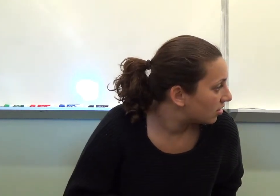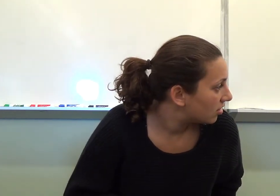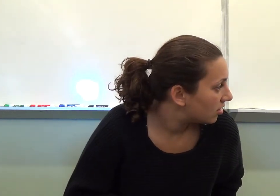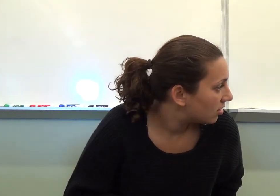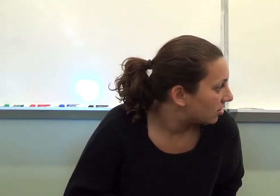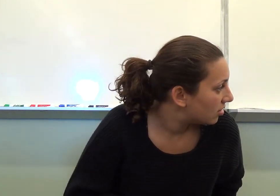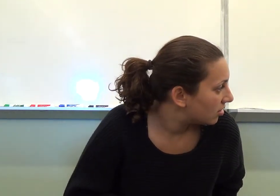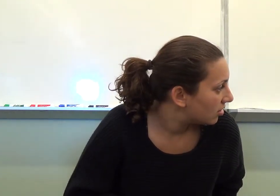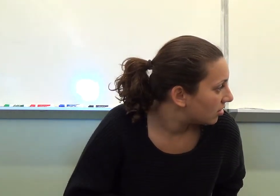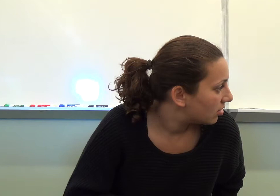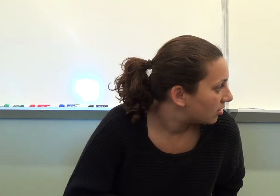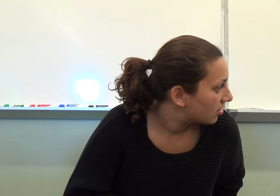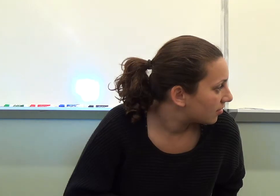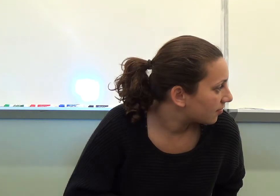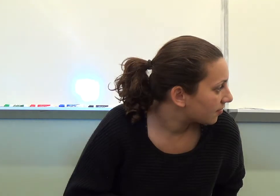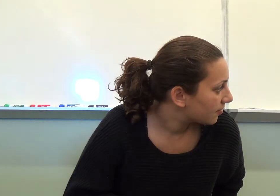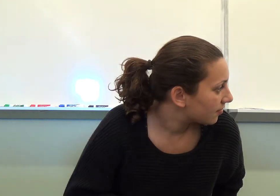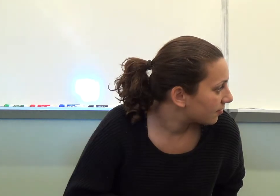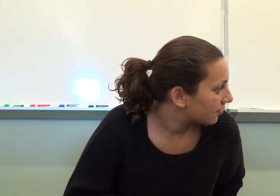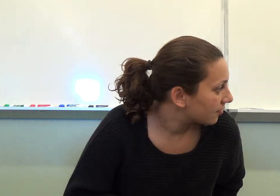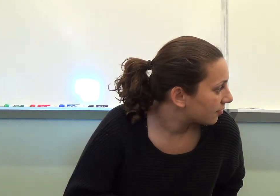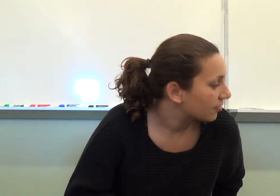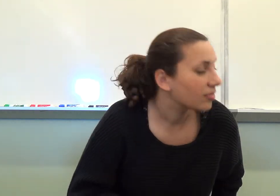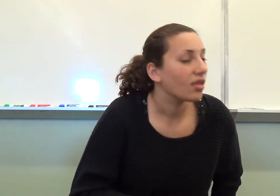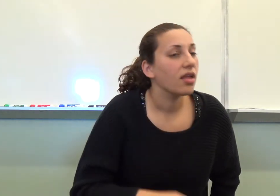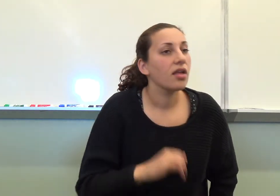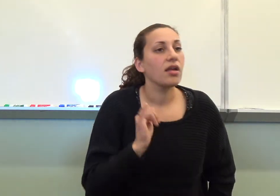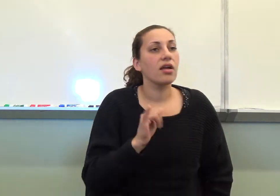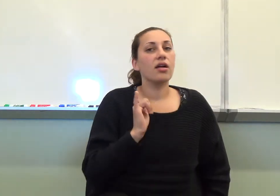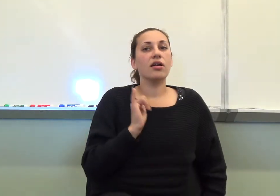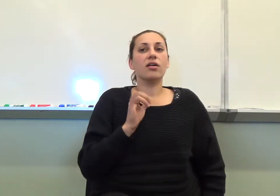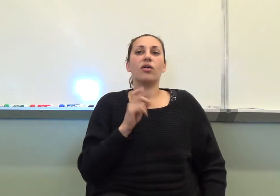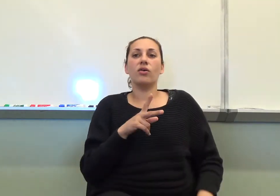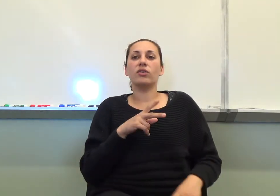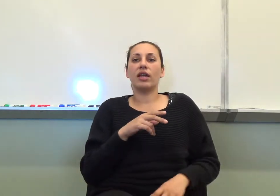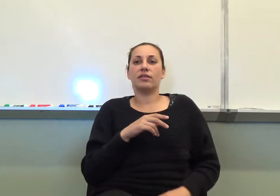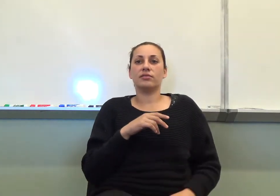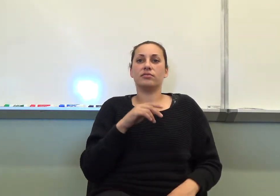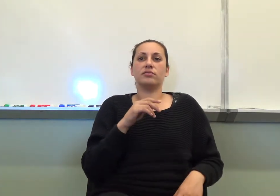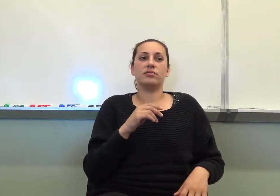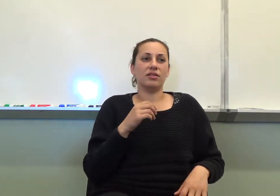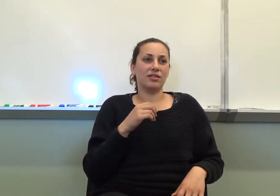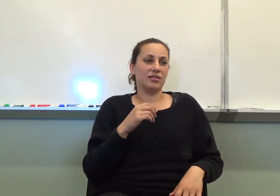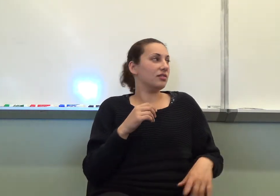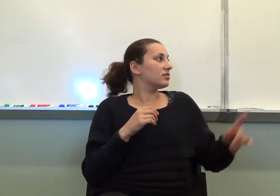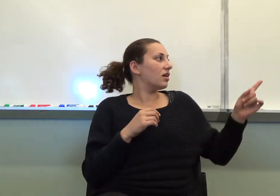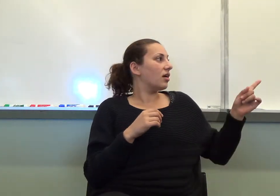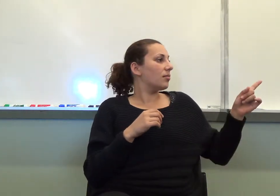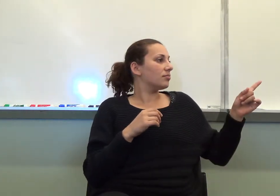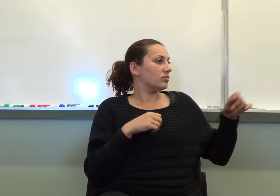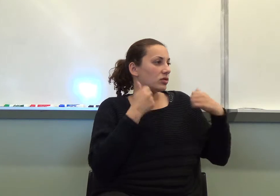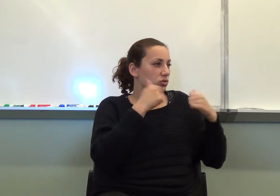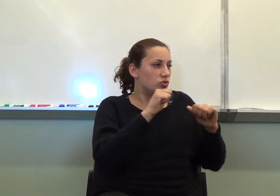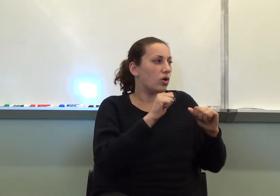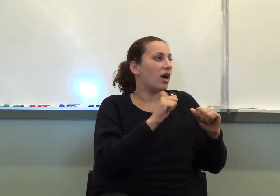the second. Yeah, and I'll mention that. Thanks for bringing that up. Okay, let me just get that for you so you can see what it